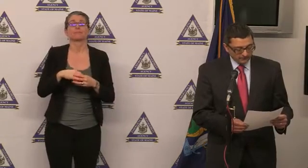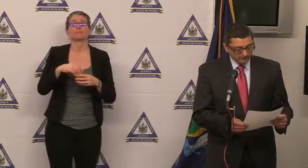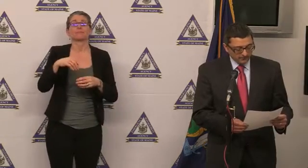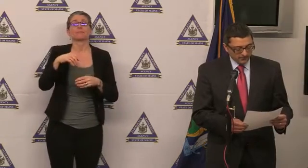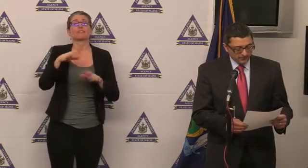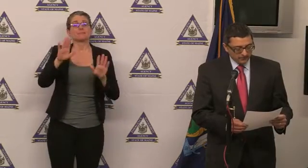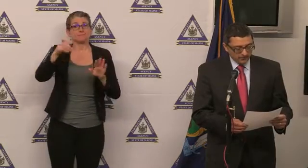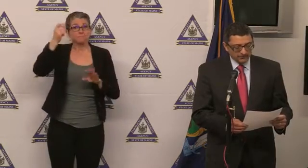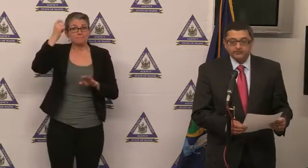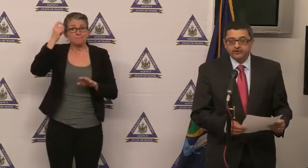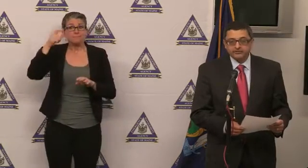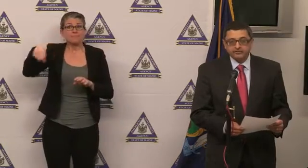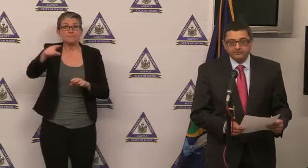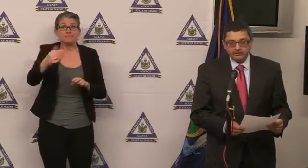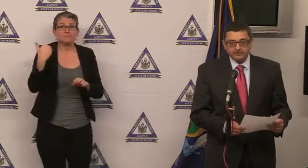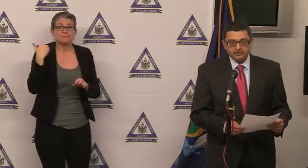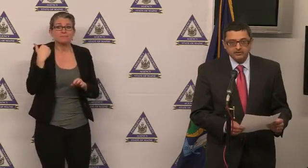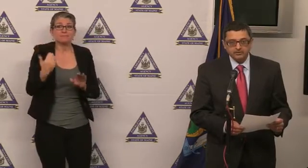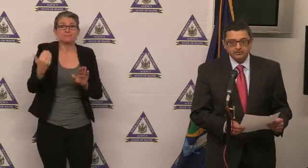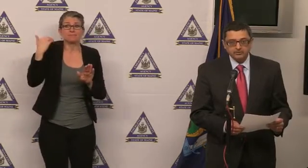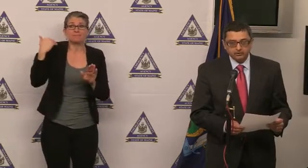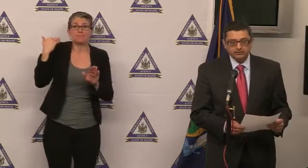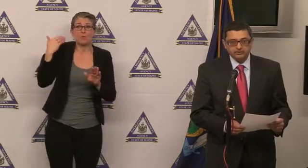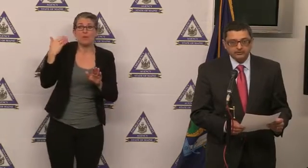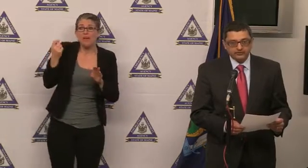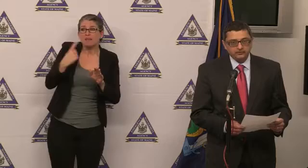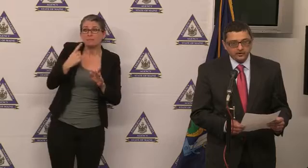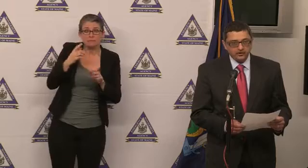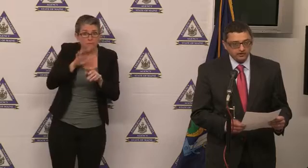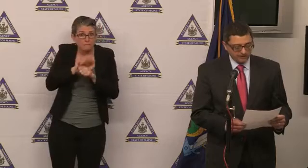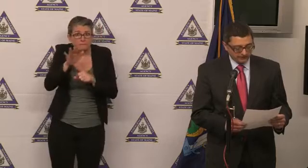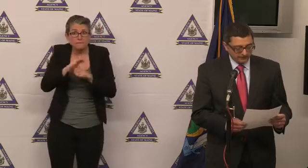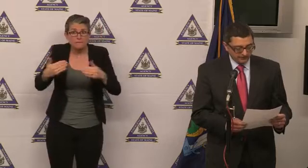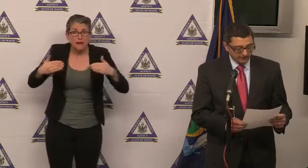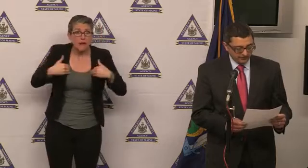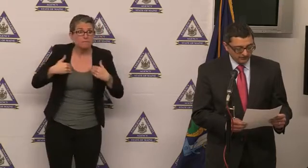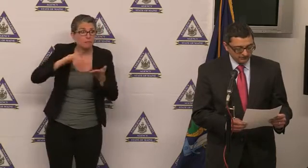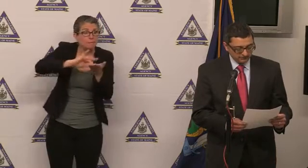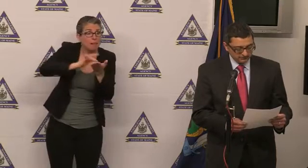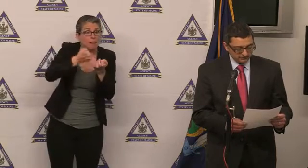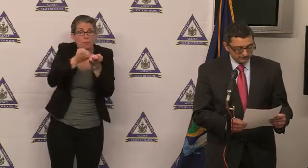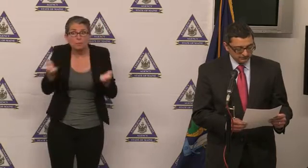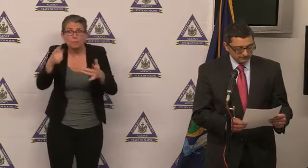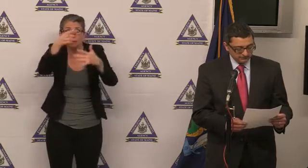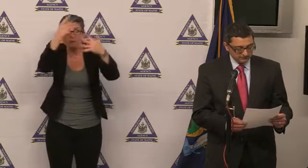morning, there are 77 total intensive care unit beds available,